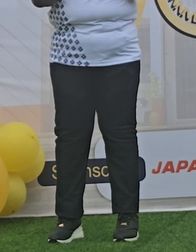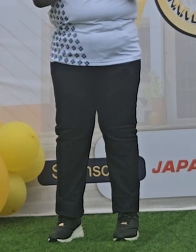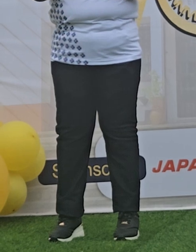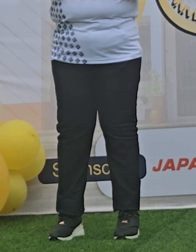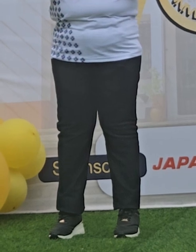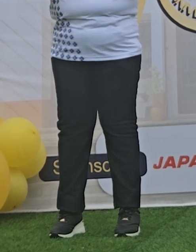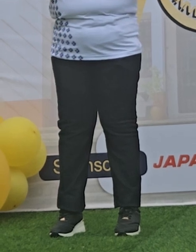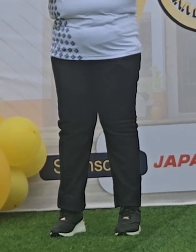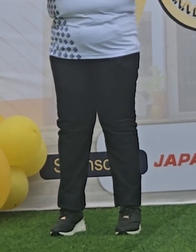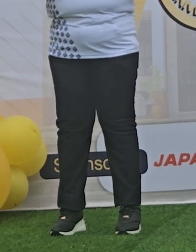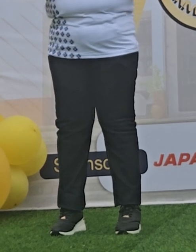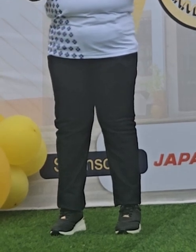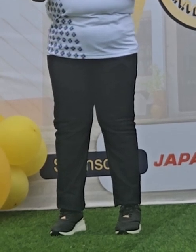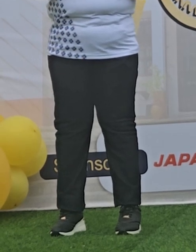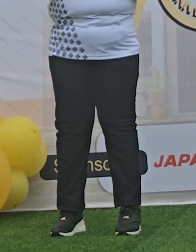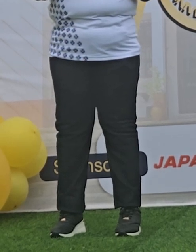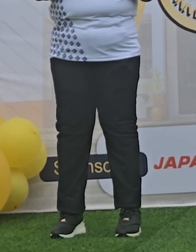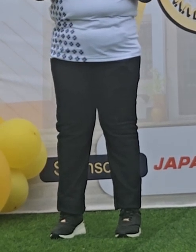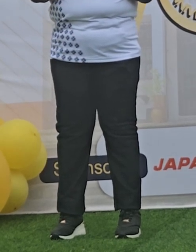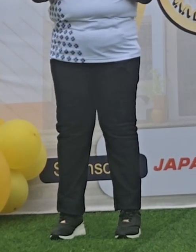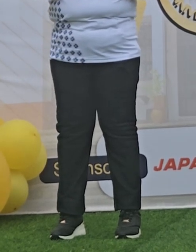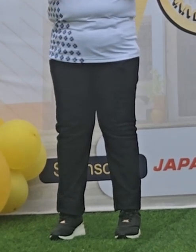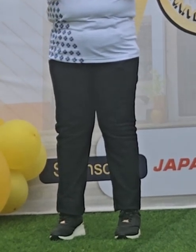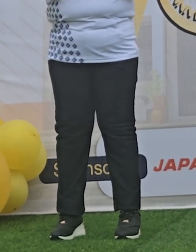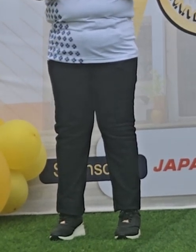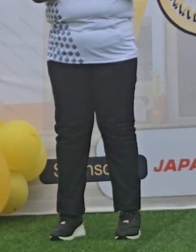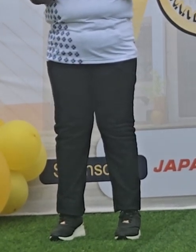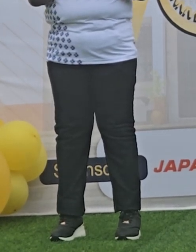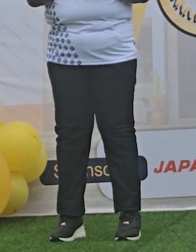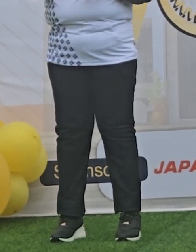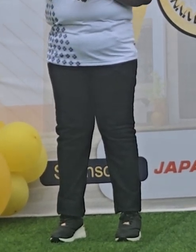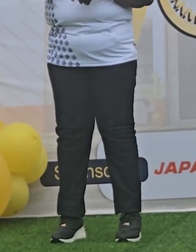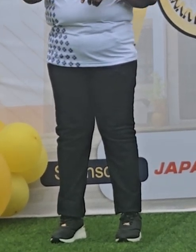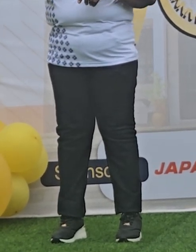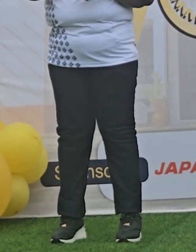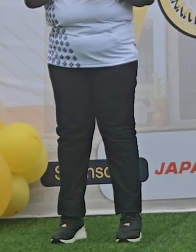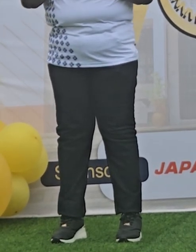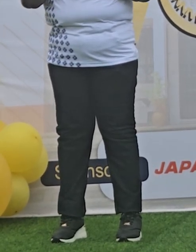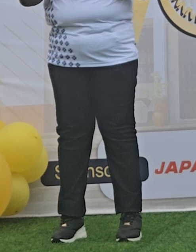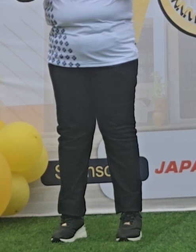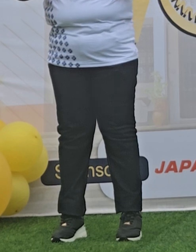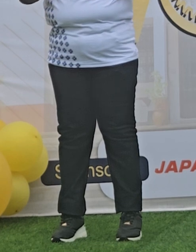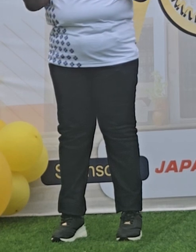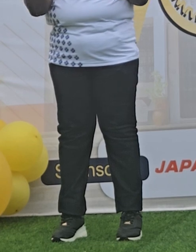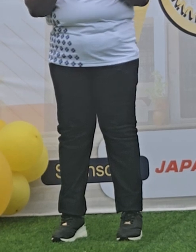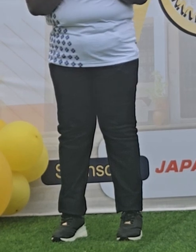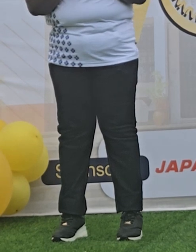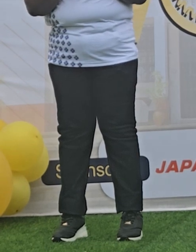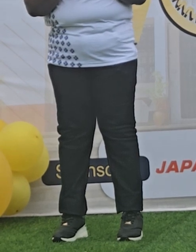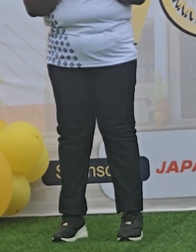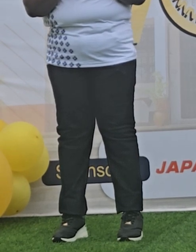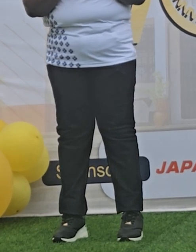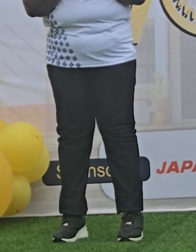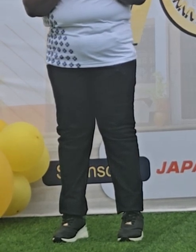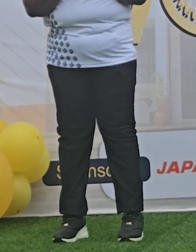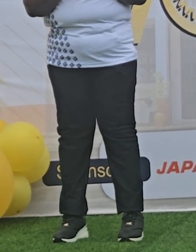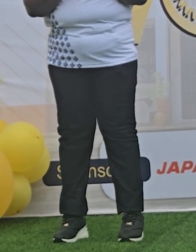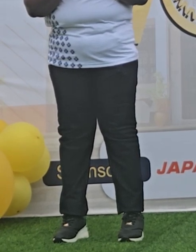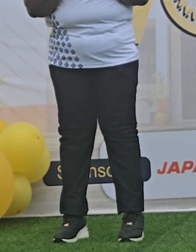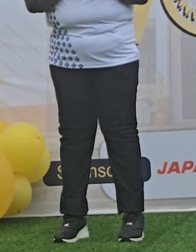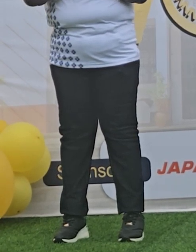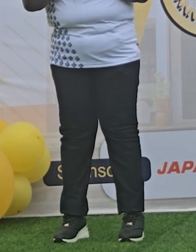and the first, I think, also in Africa with respect to sociology. It's not very clear